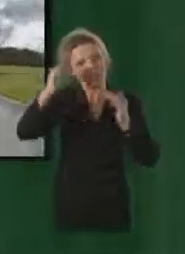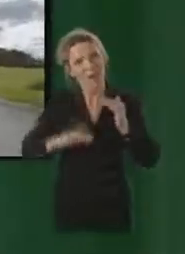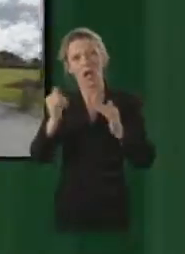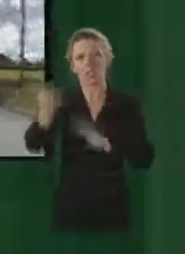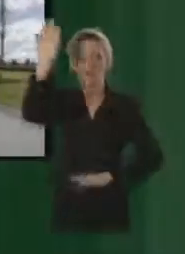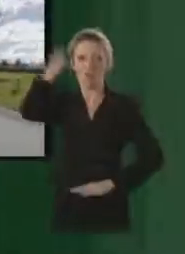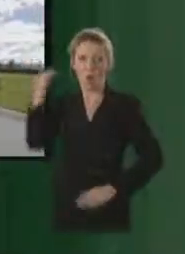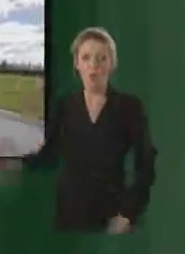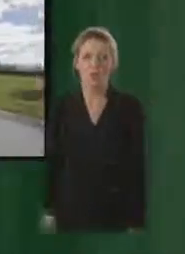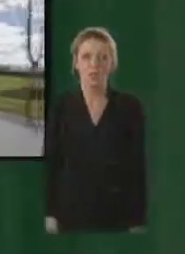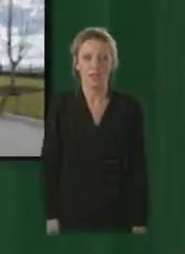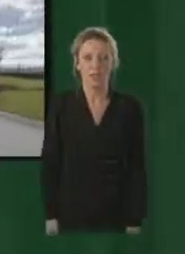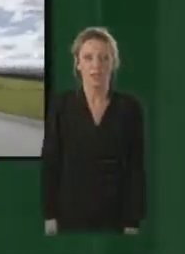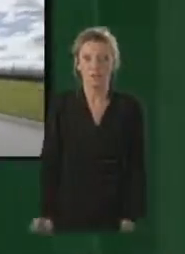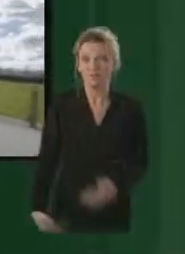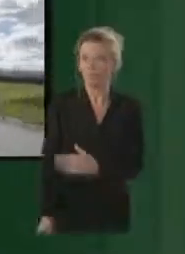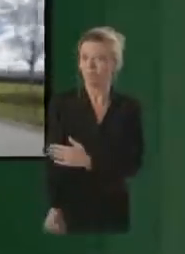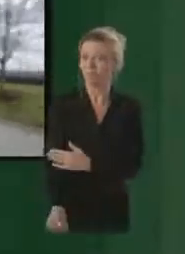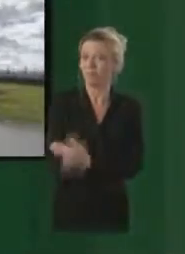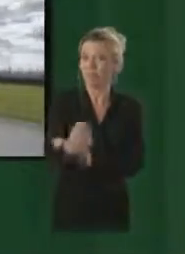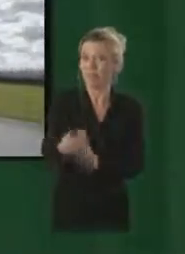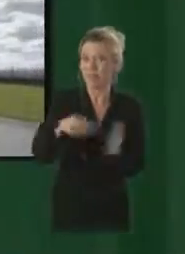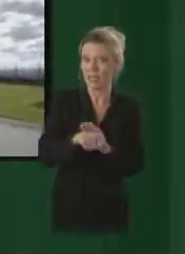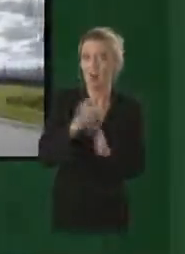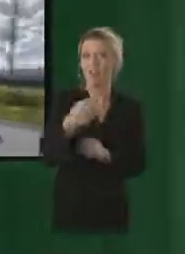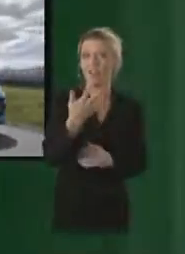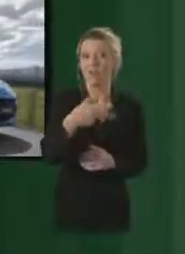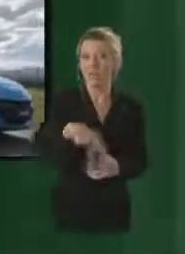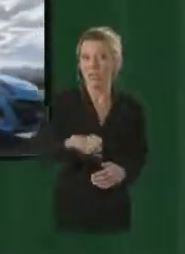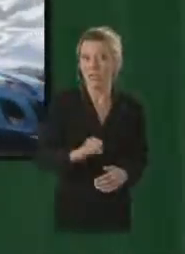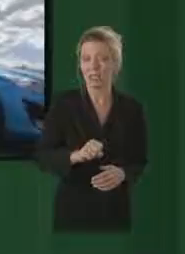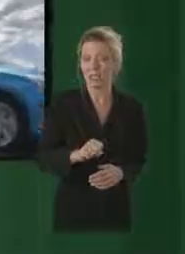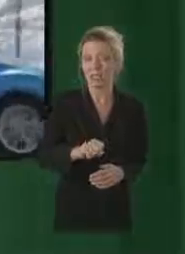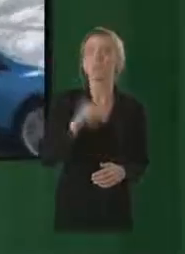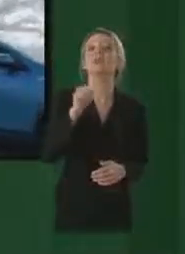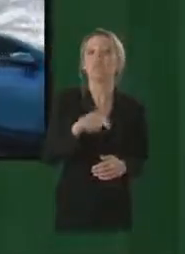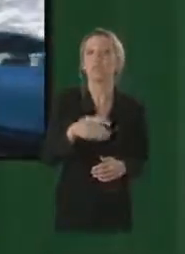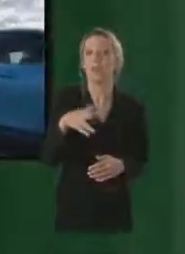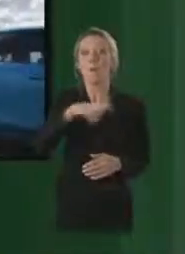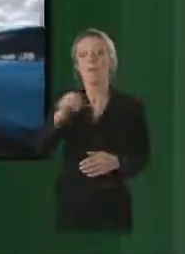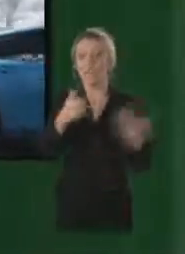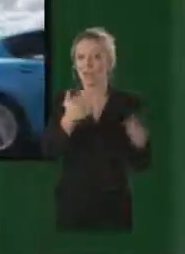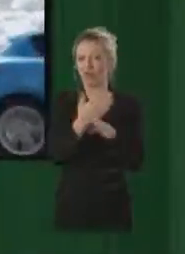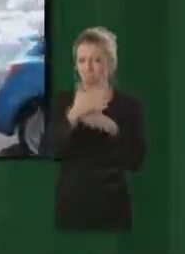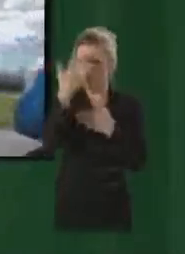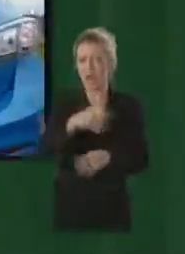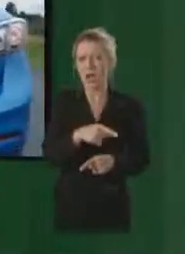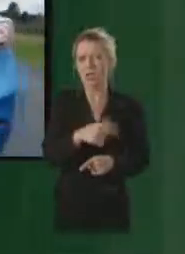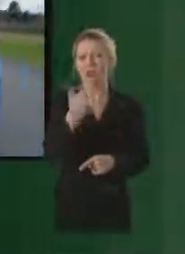with its 150 horsepower, and already familiar from the Mazda 6, is the new 2.2 liter turbo diesel, and is also